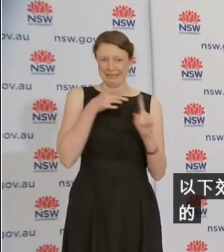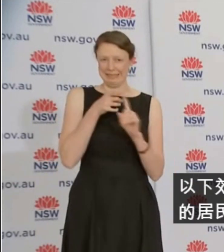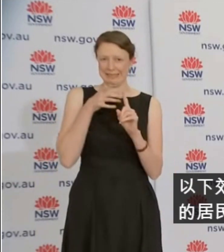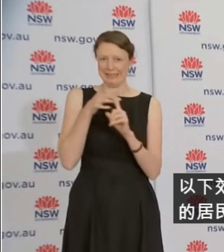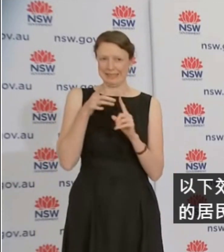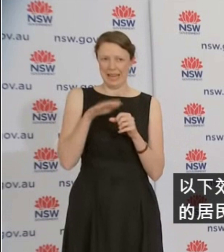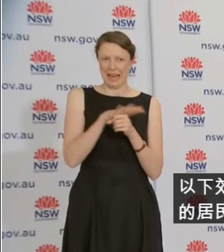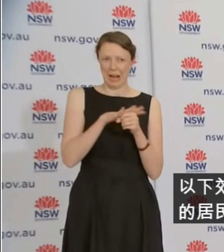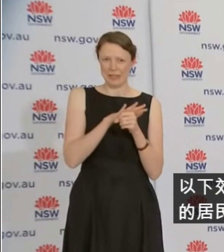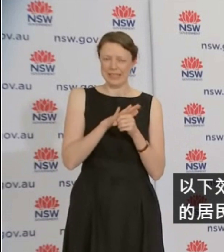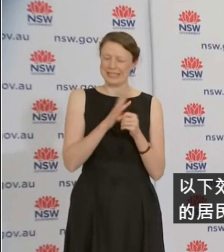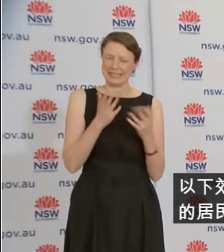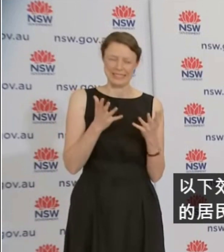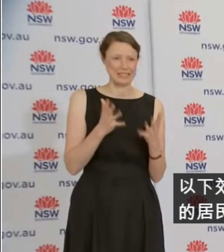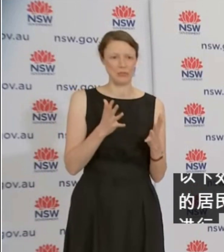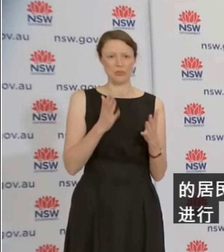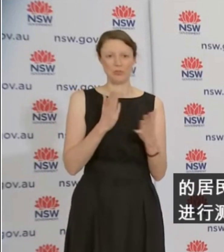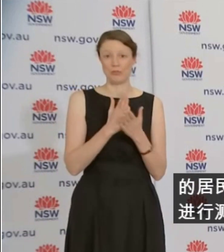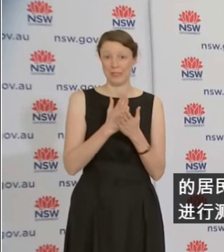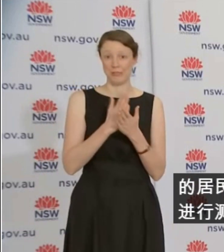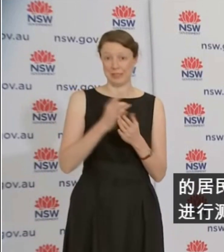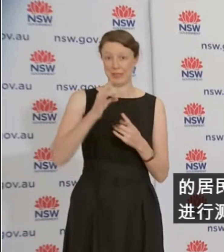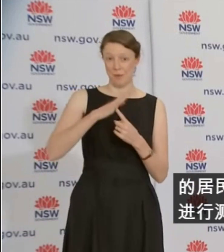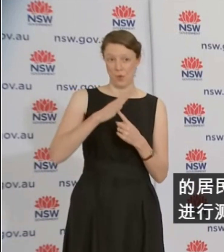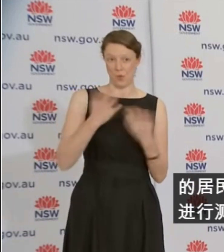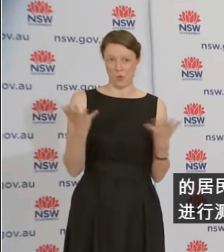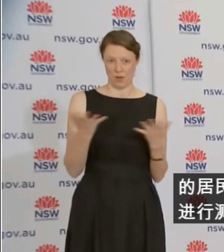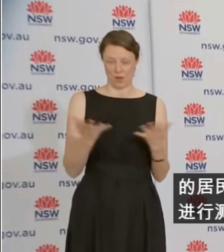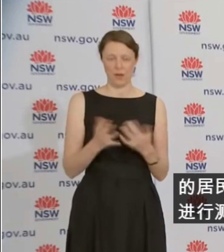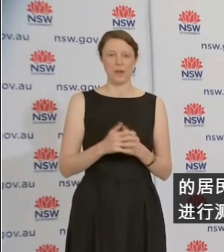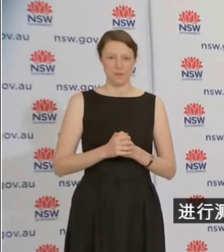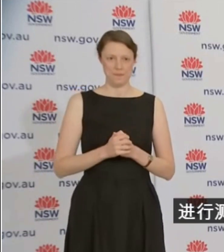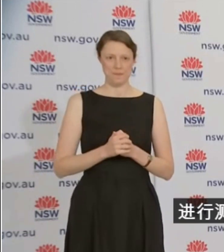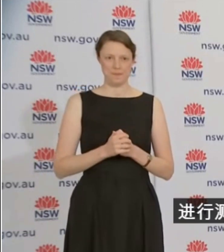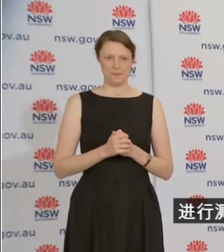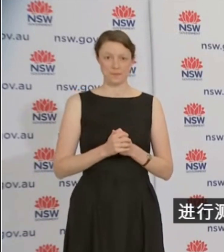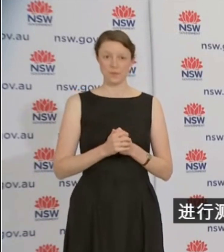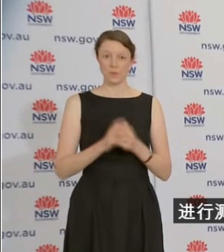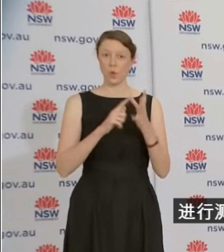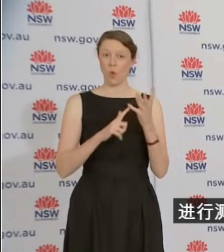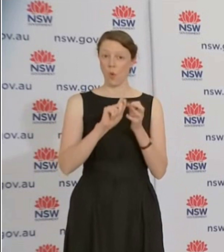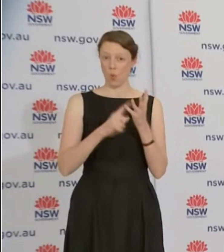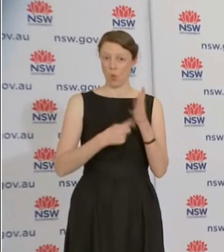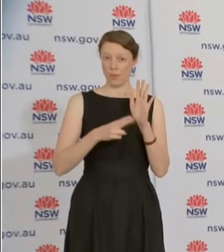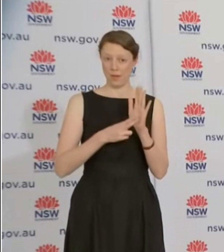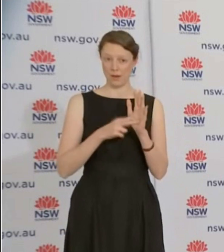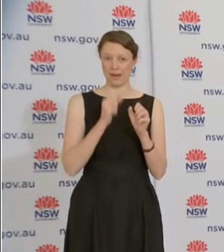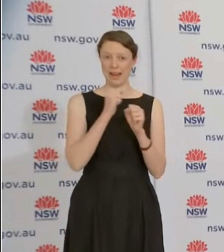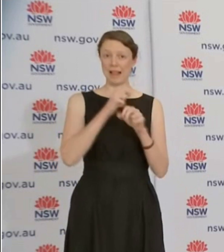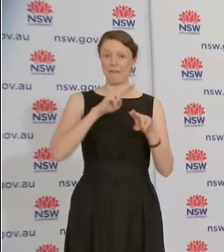to particularly follow that advice, get tested, get vaccinated, and they are people in Auburn,